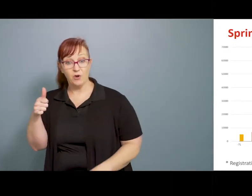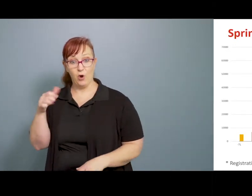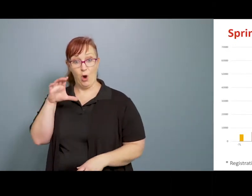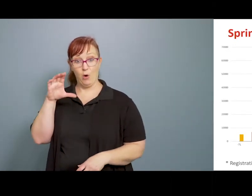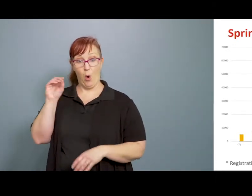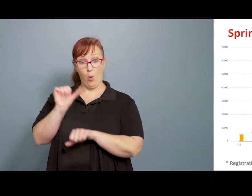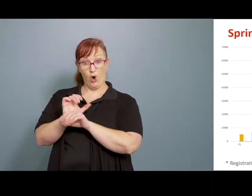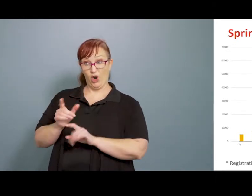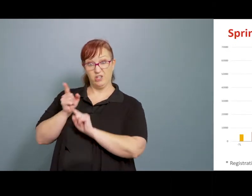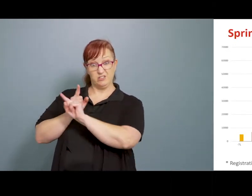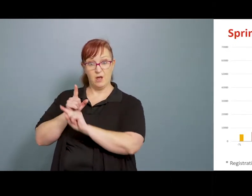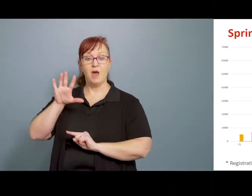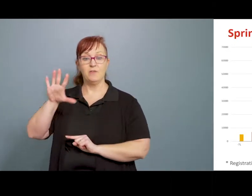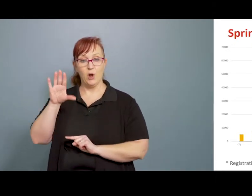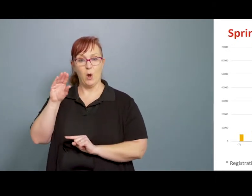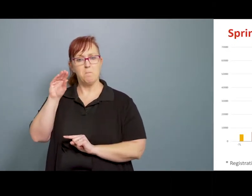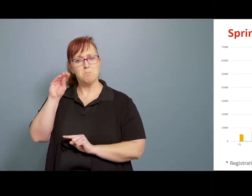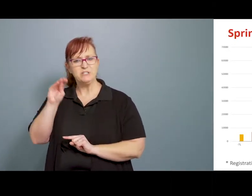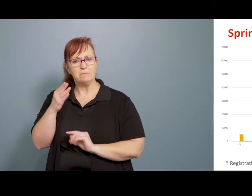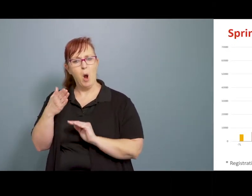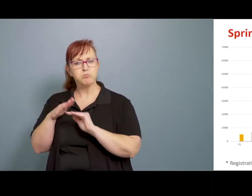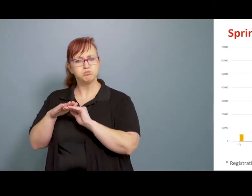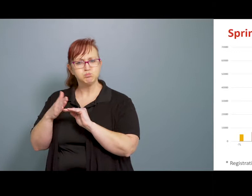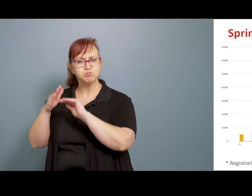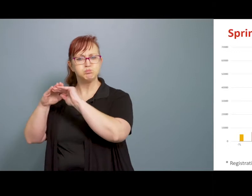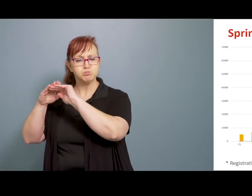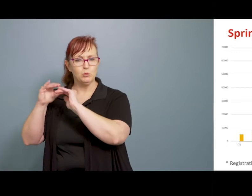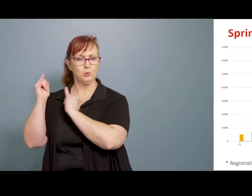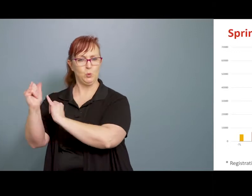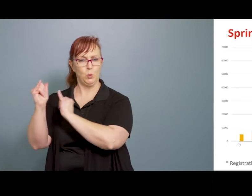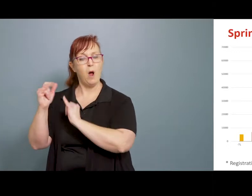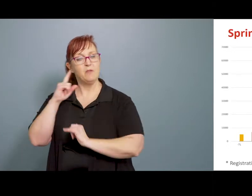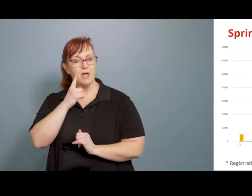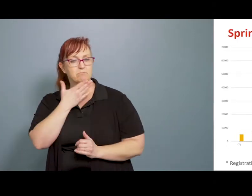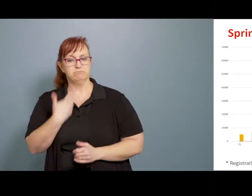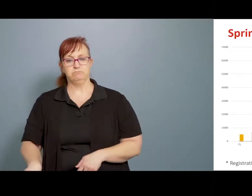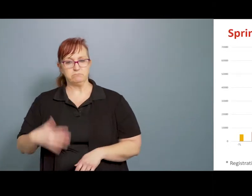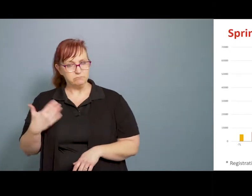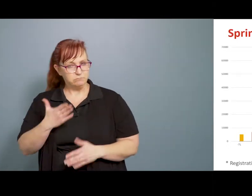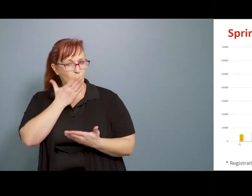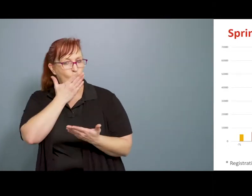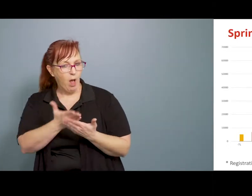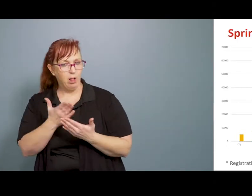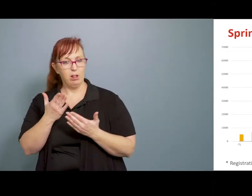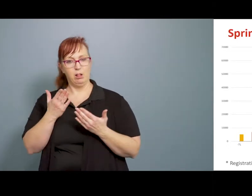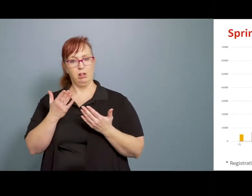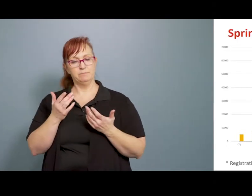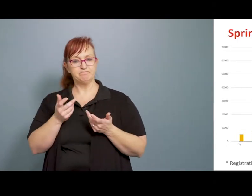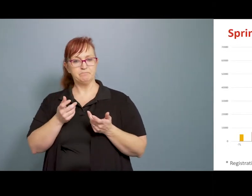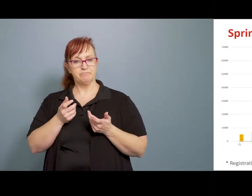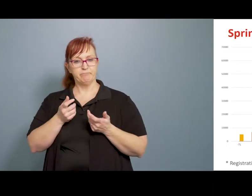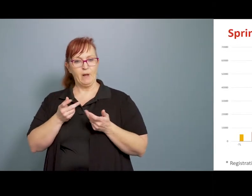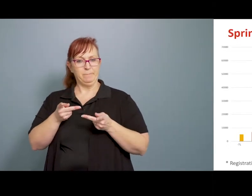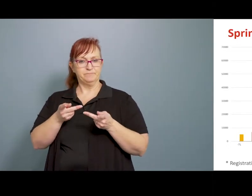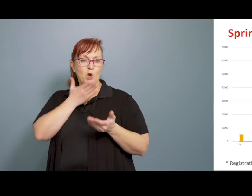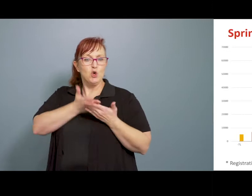colleagues, and their rates continue to rise. And so I think we are very well positioned. We will recover, and we will